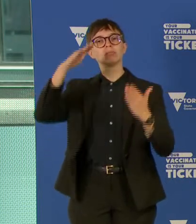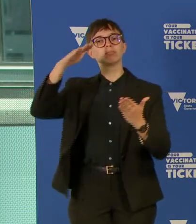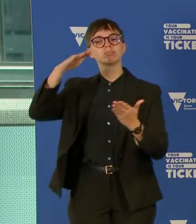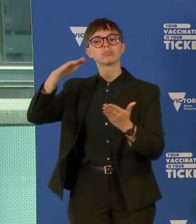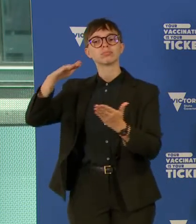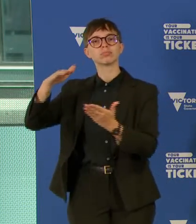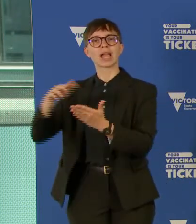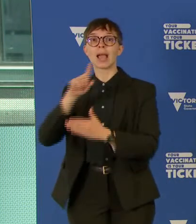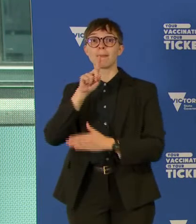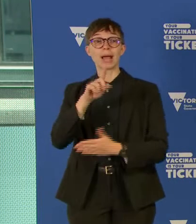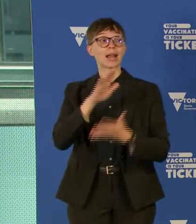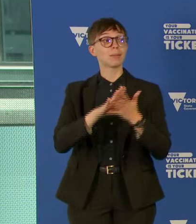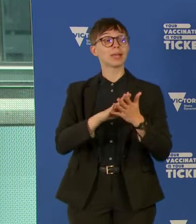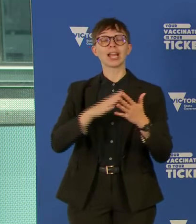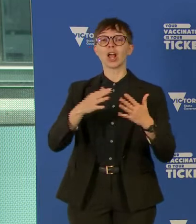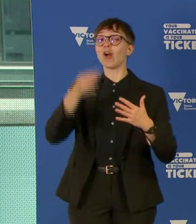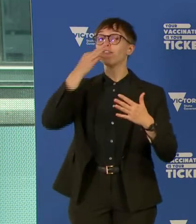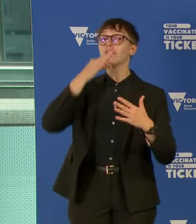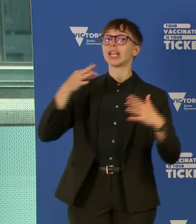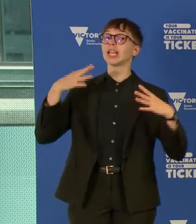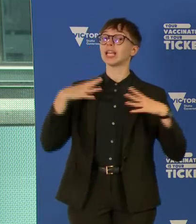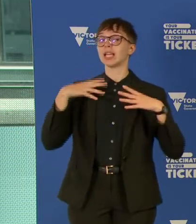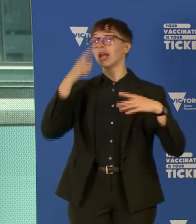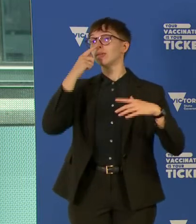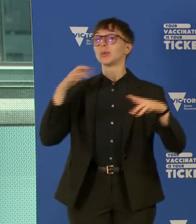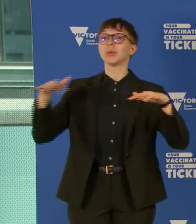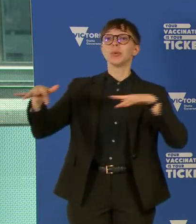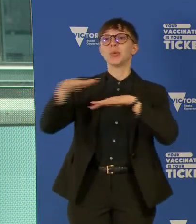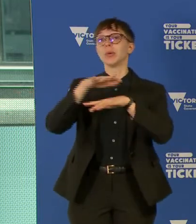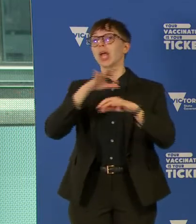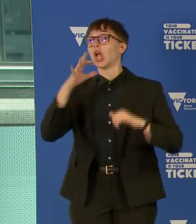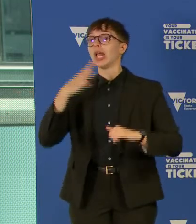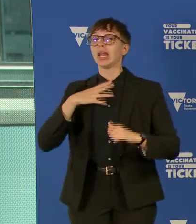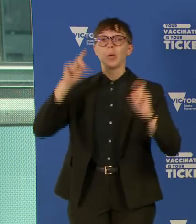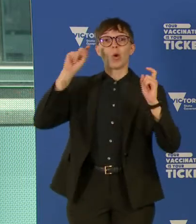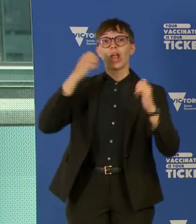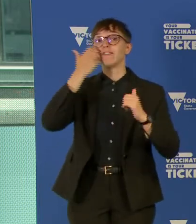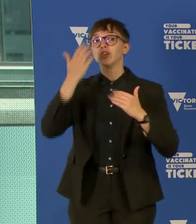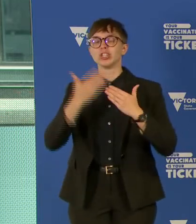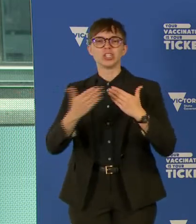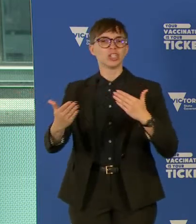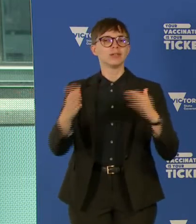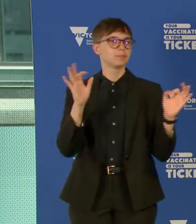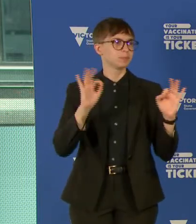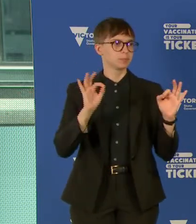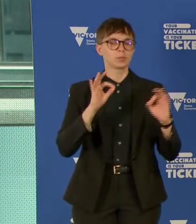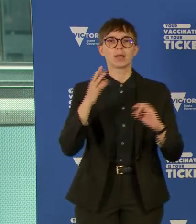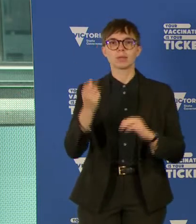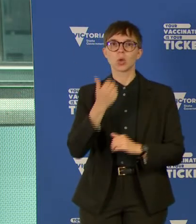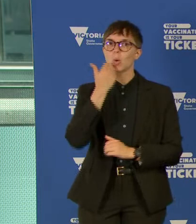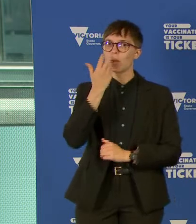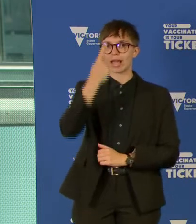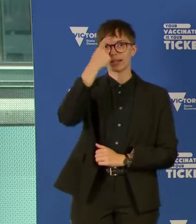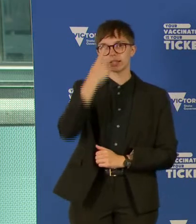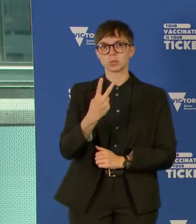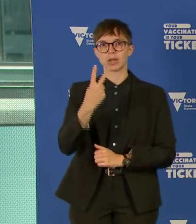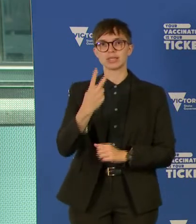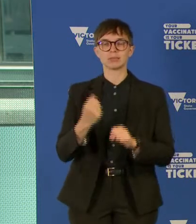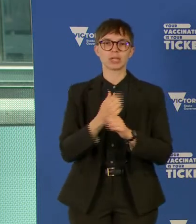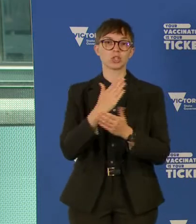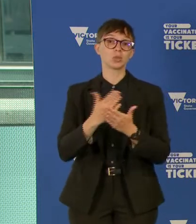sit on our hands in this space and say there's no chance of a future significant wave. That remains a